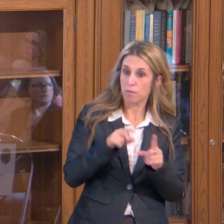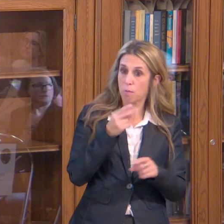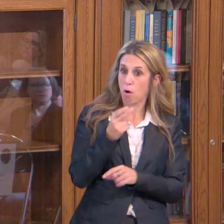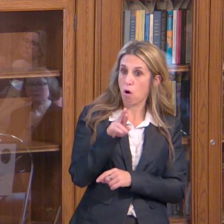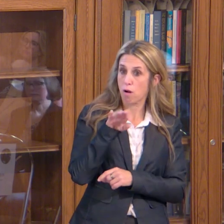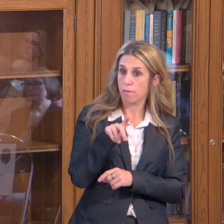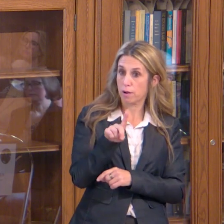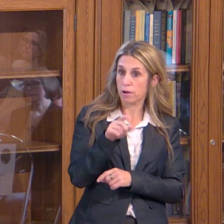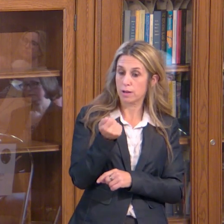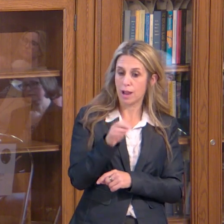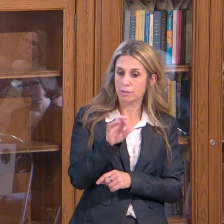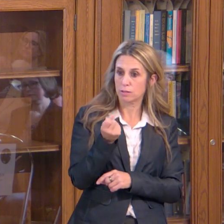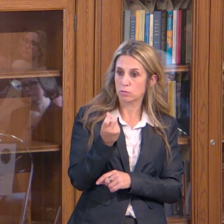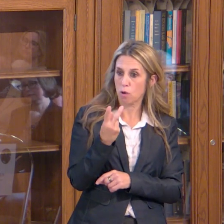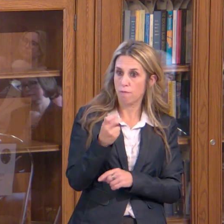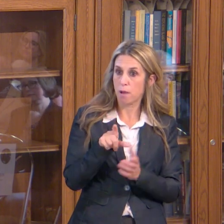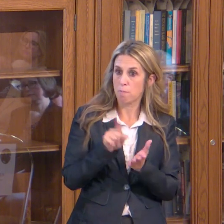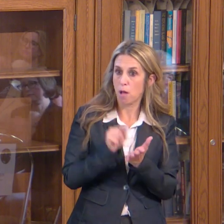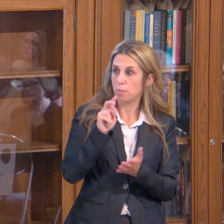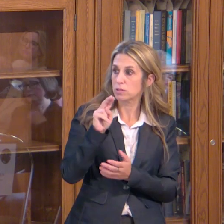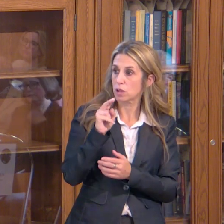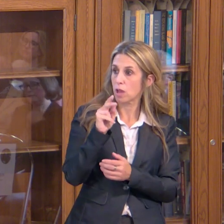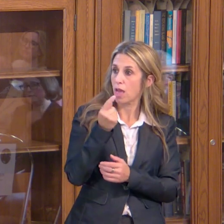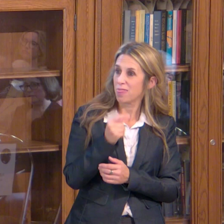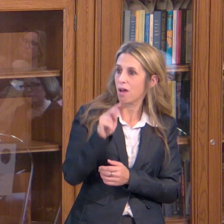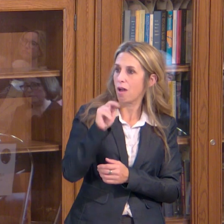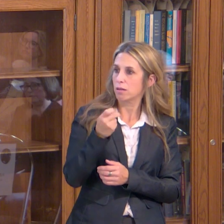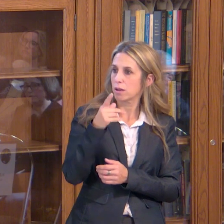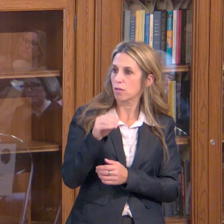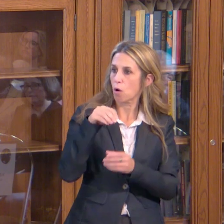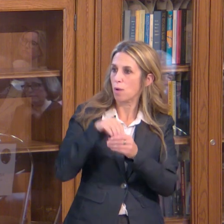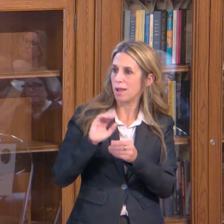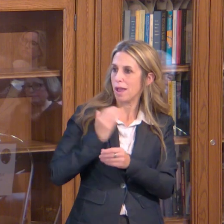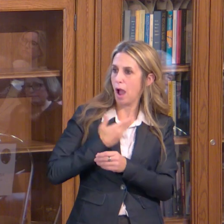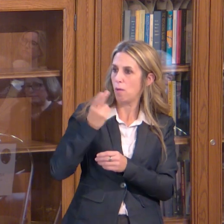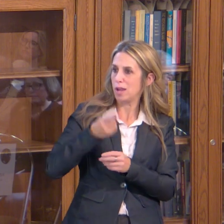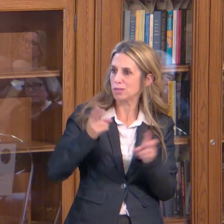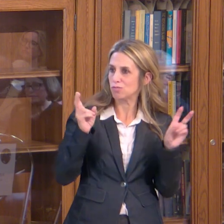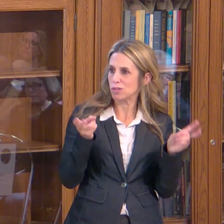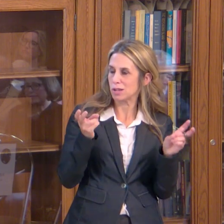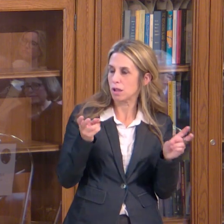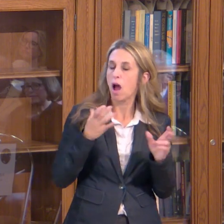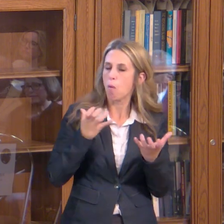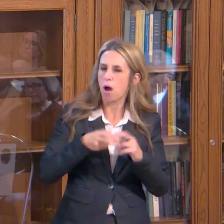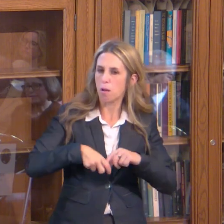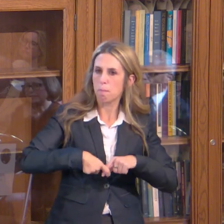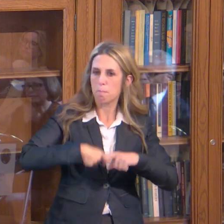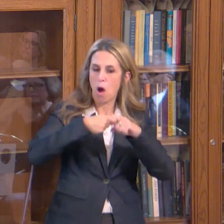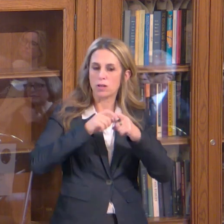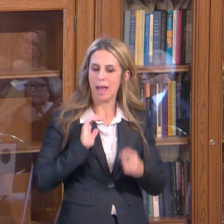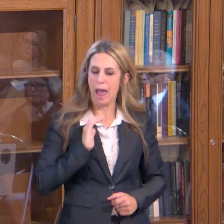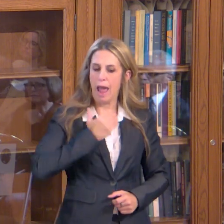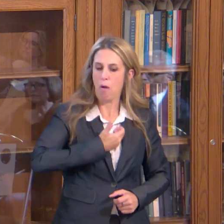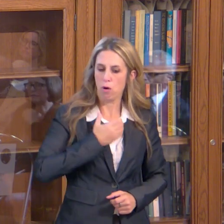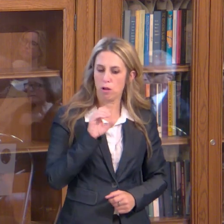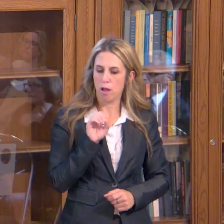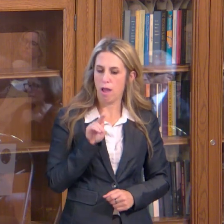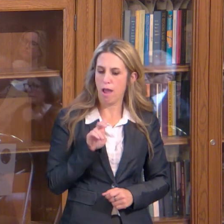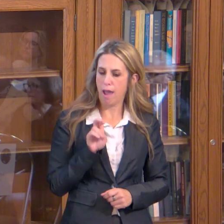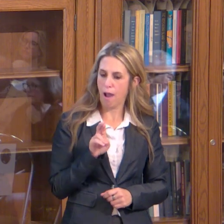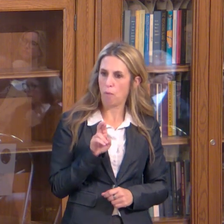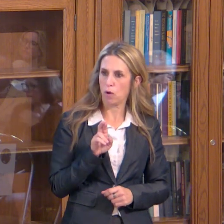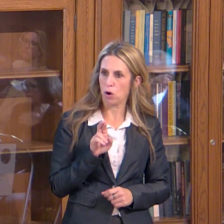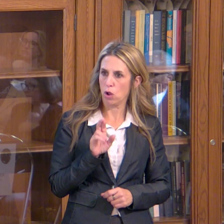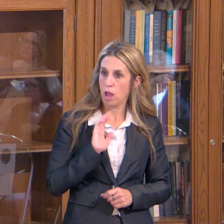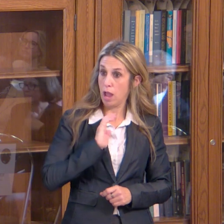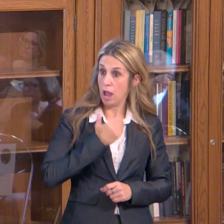1912 published The Negro in our history and I want to pause just on the hour of our history because